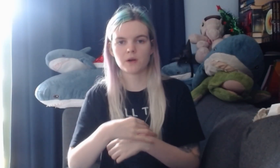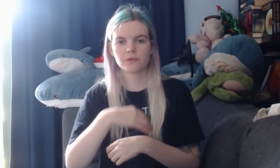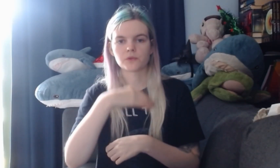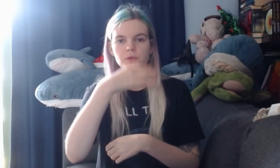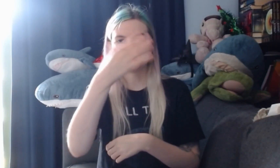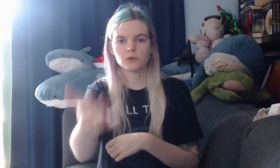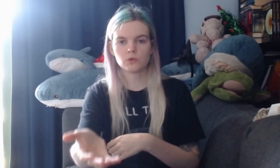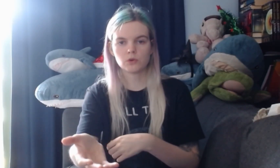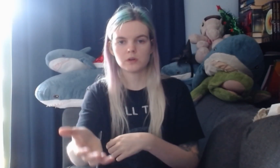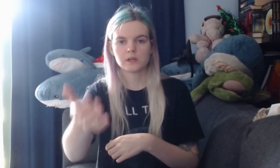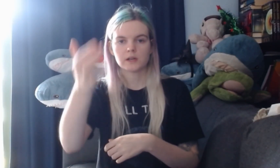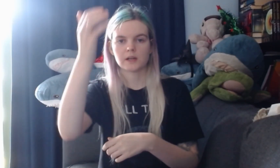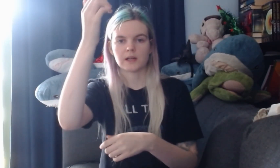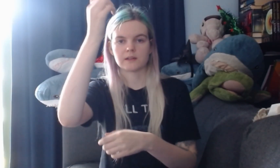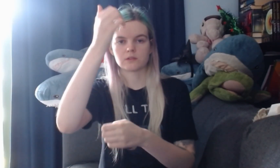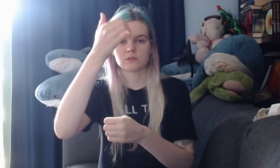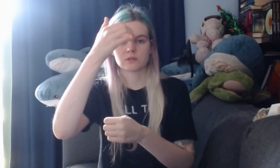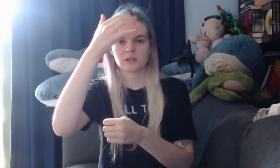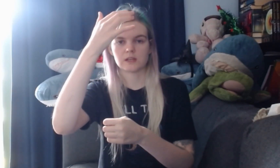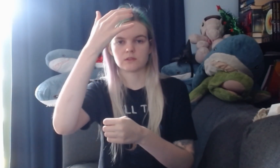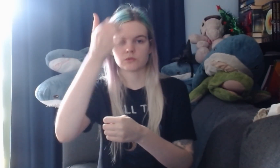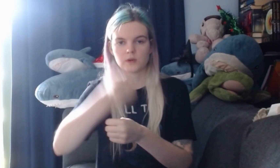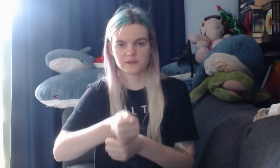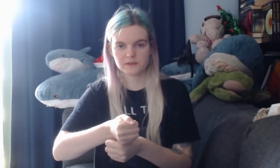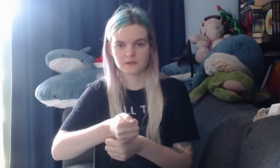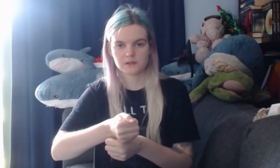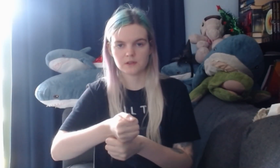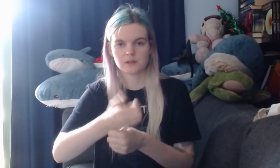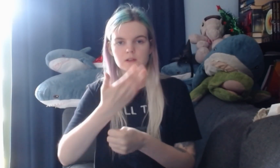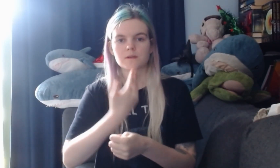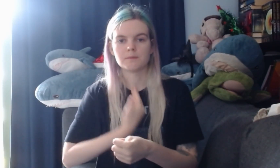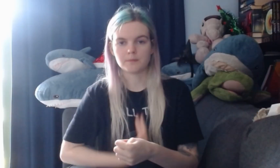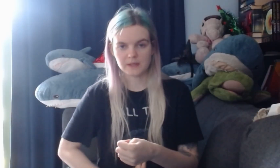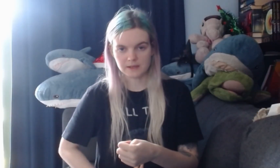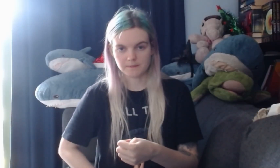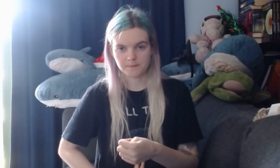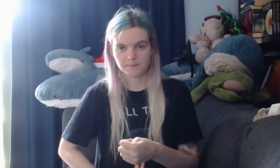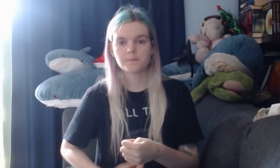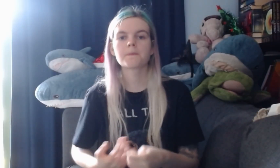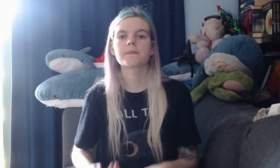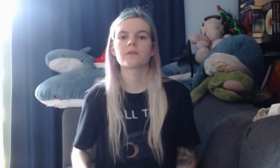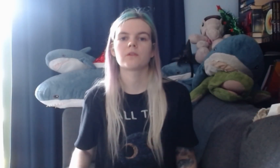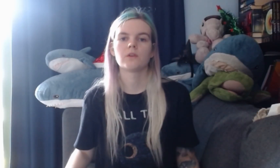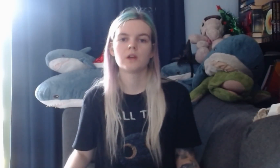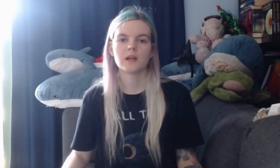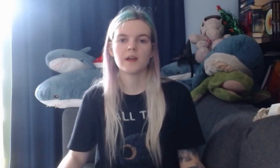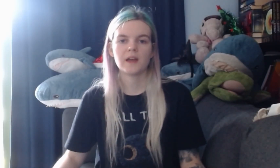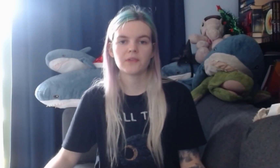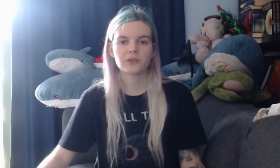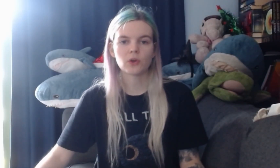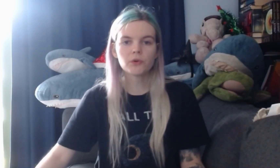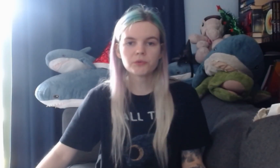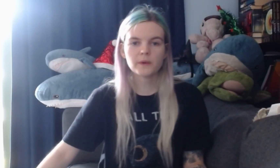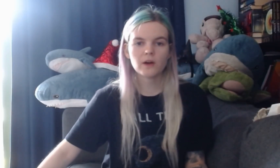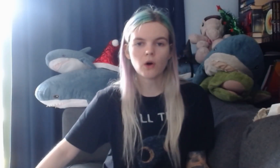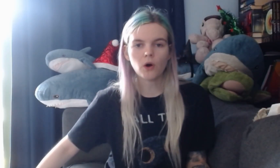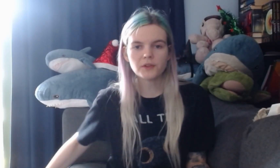so you can trust me. And those were all the